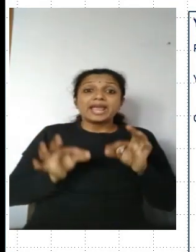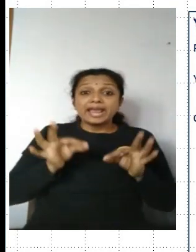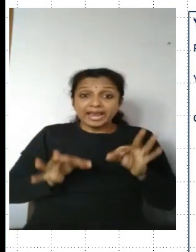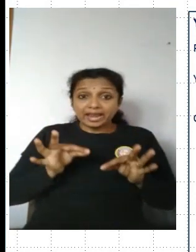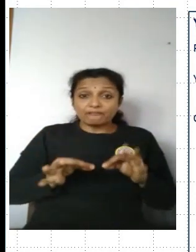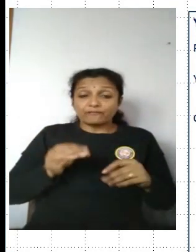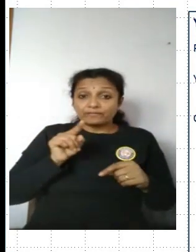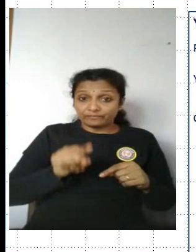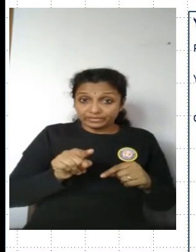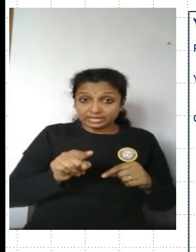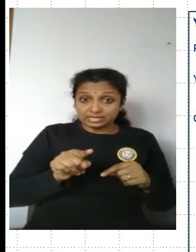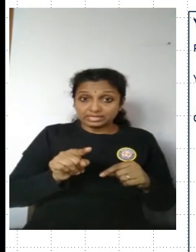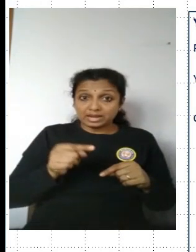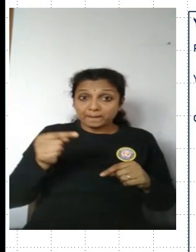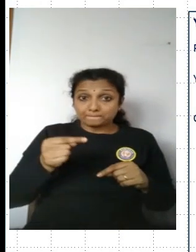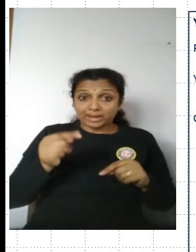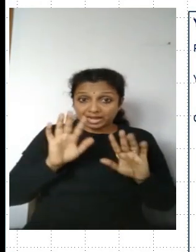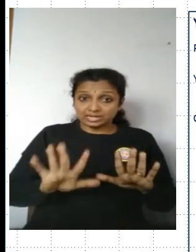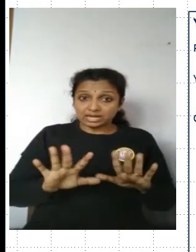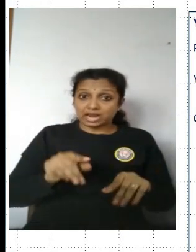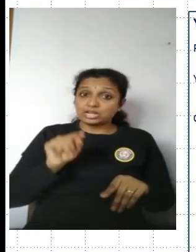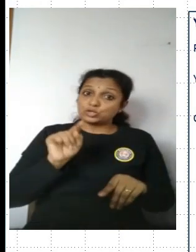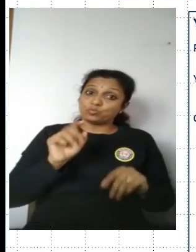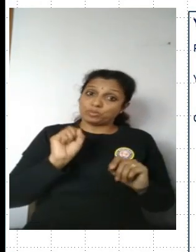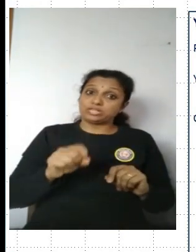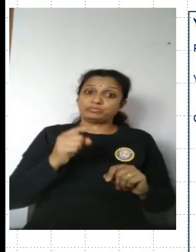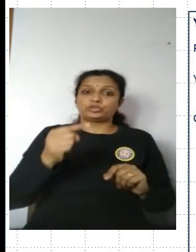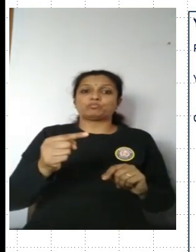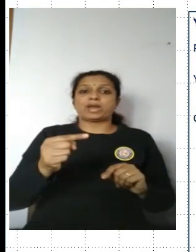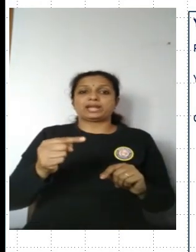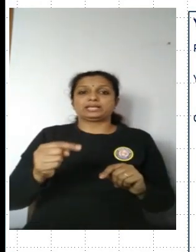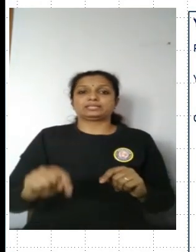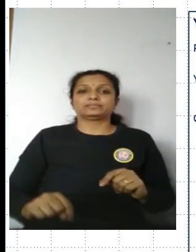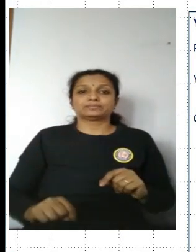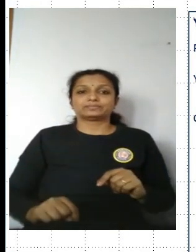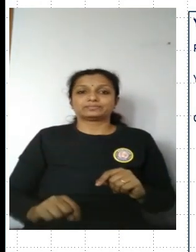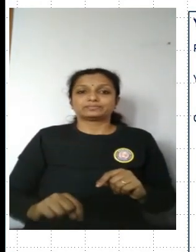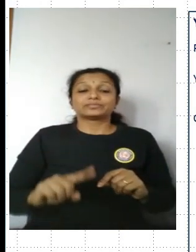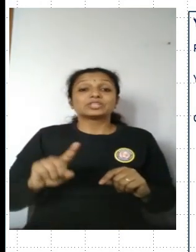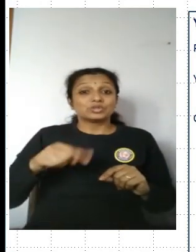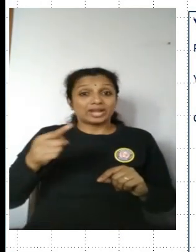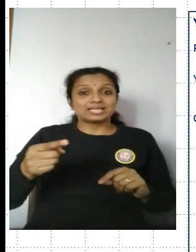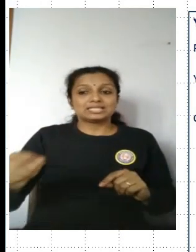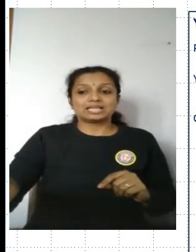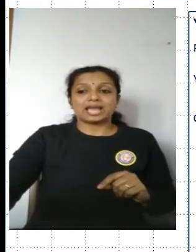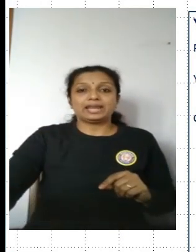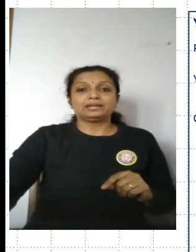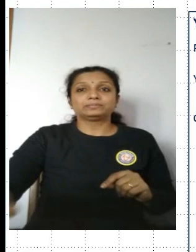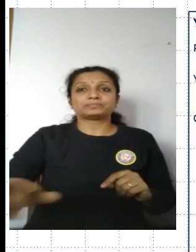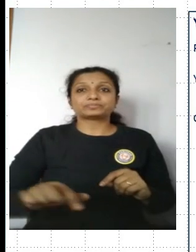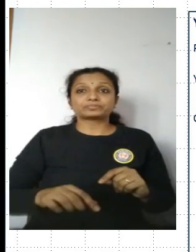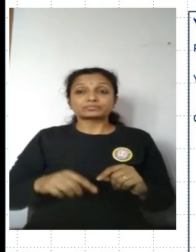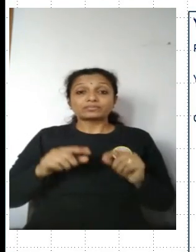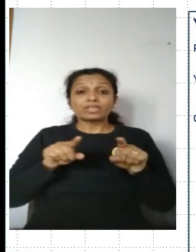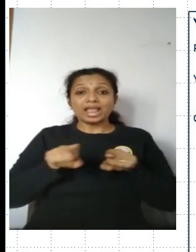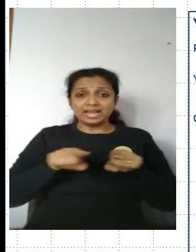then you put the minus sign in the constant. Next